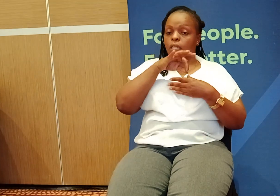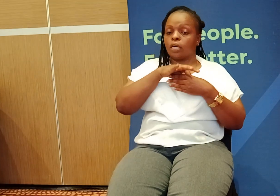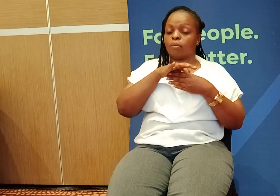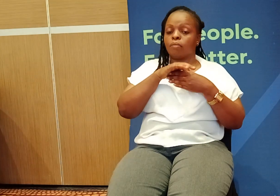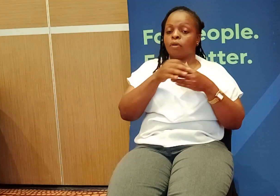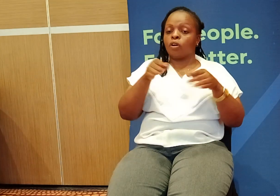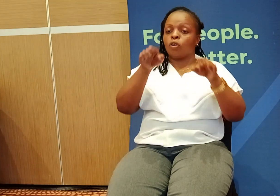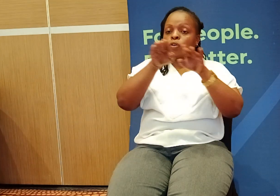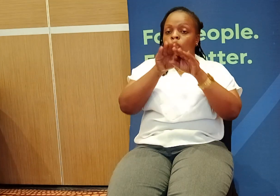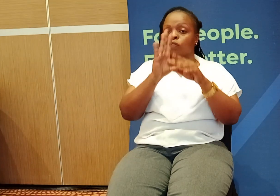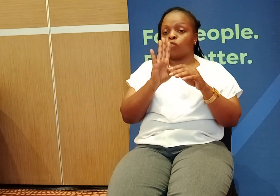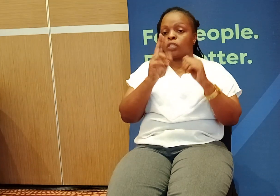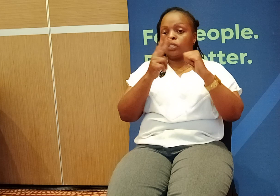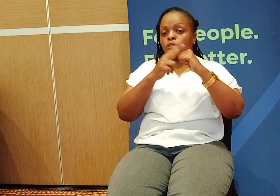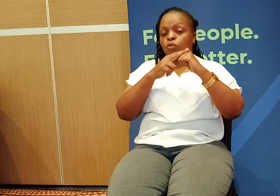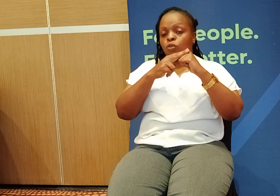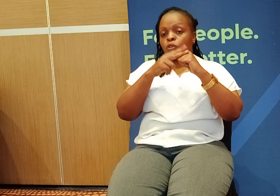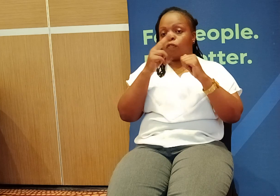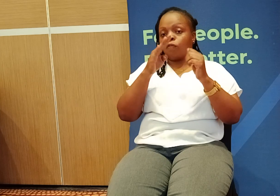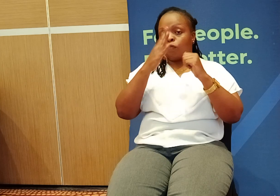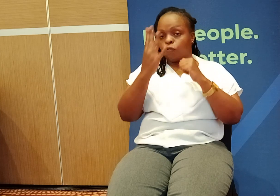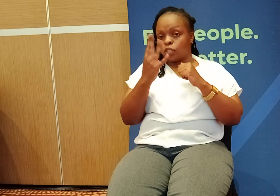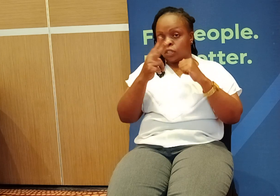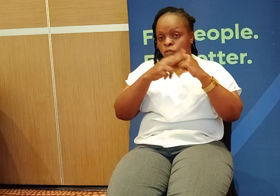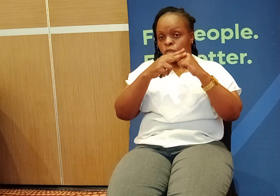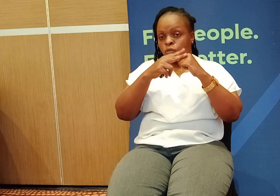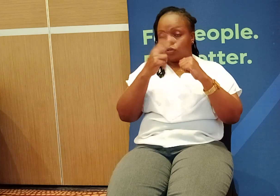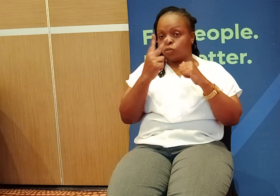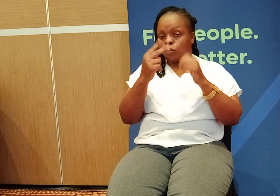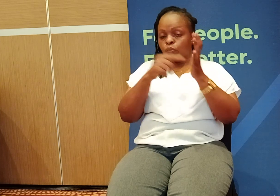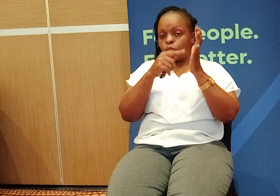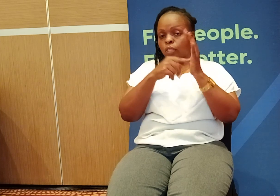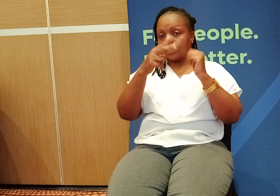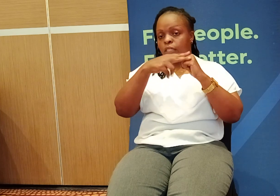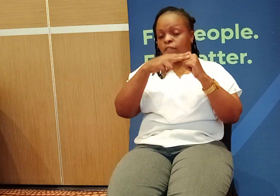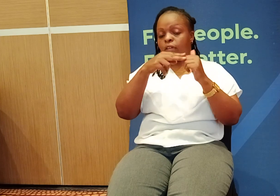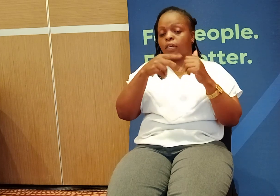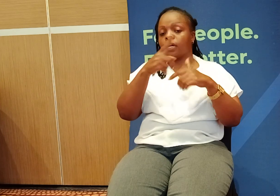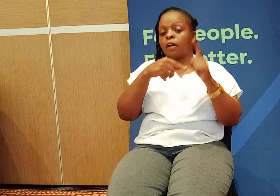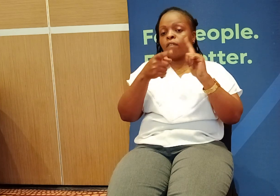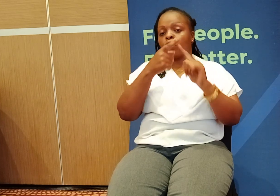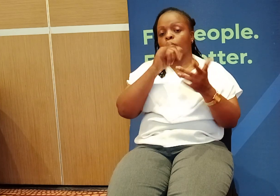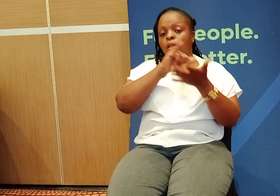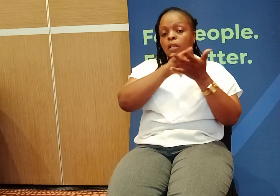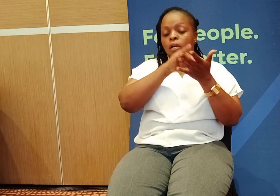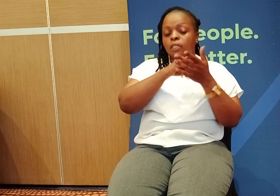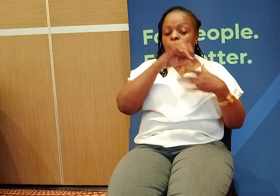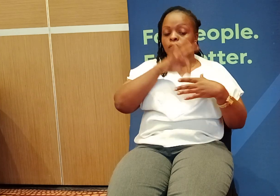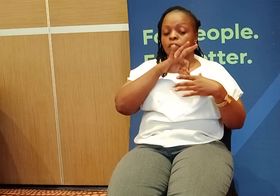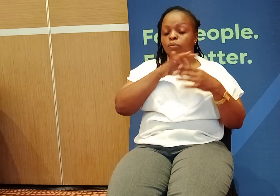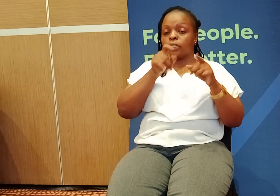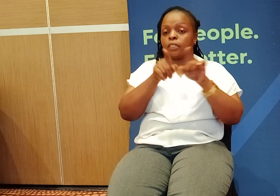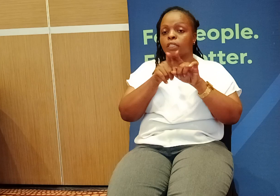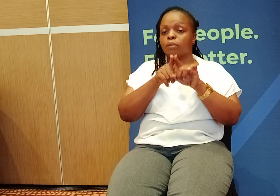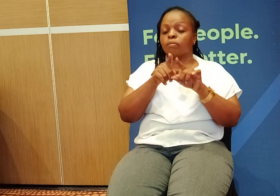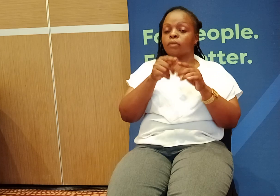at 42.7, interest income coming out of that investment, and service fee, more than